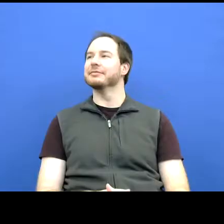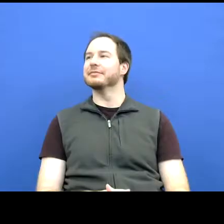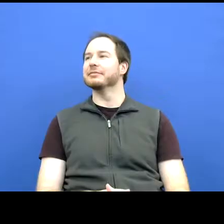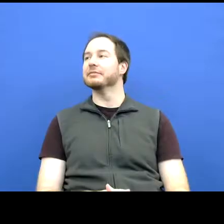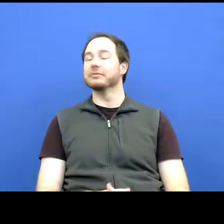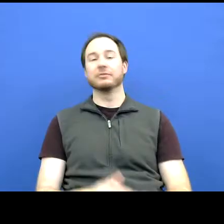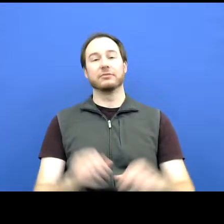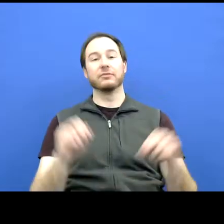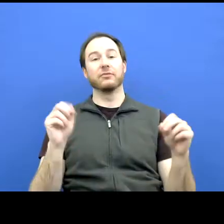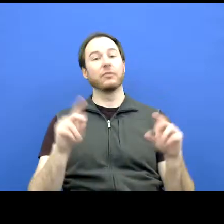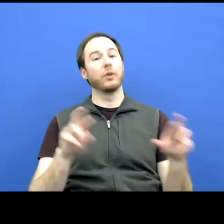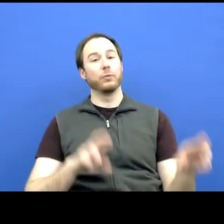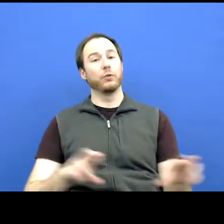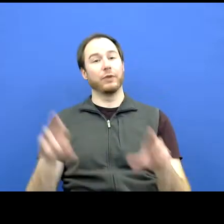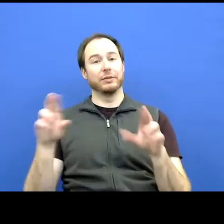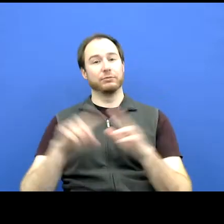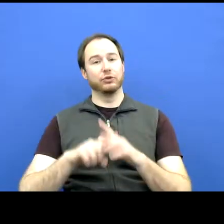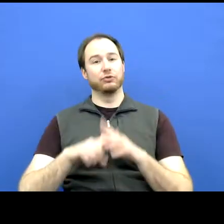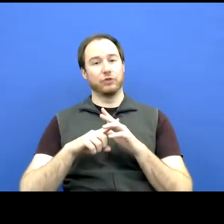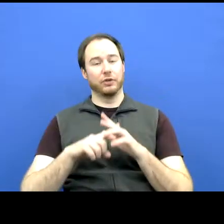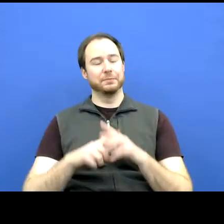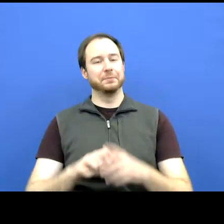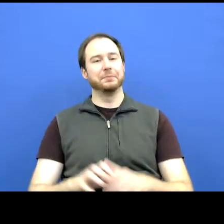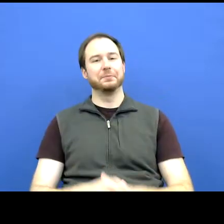All right, we are go for launch.